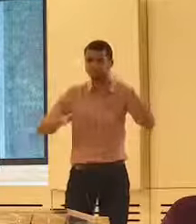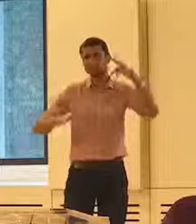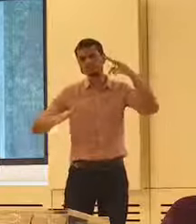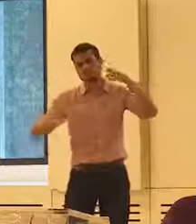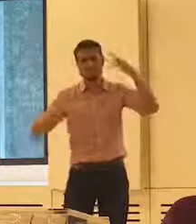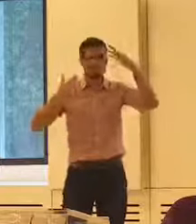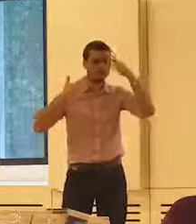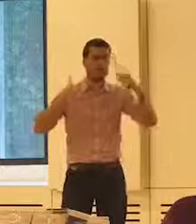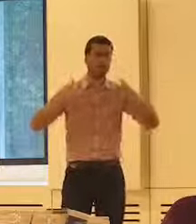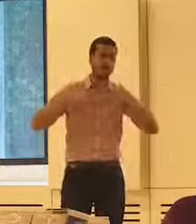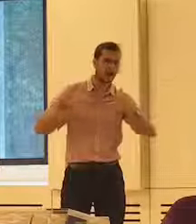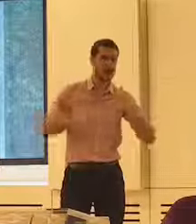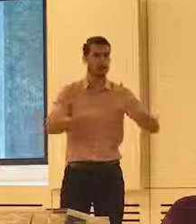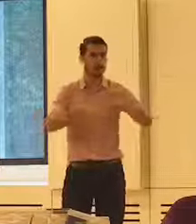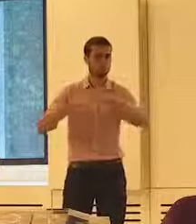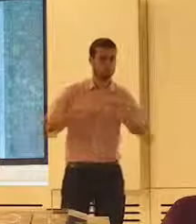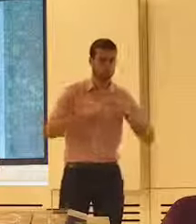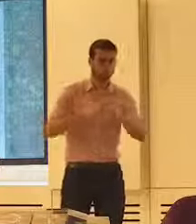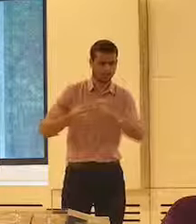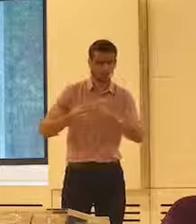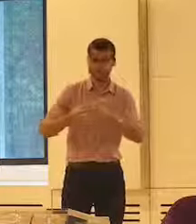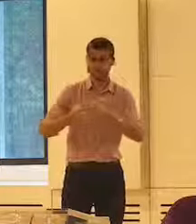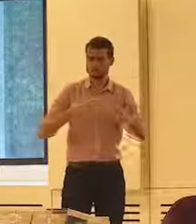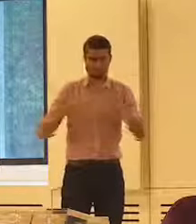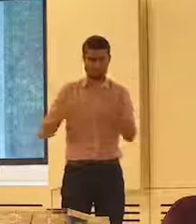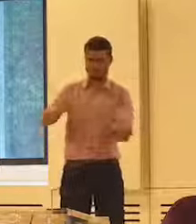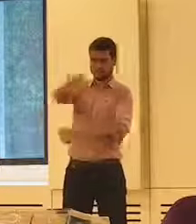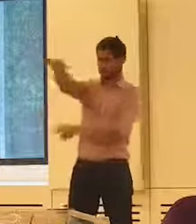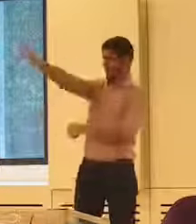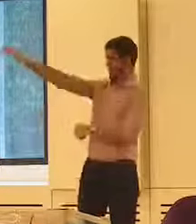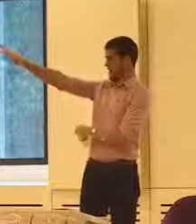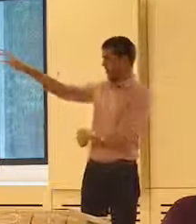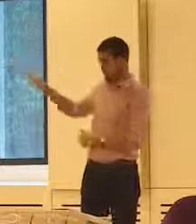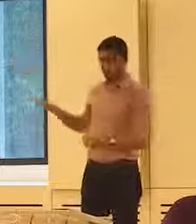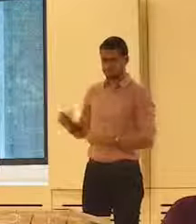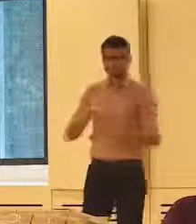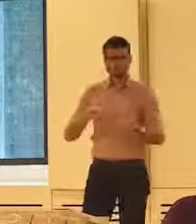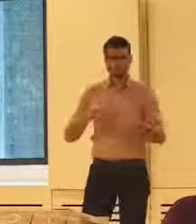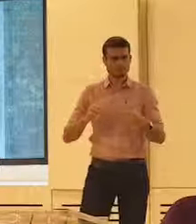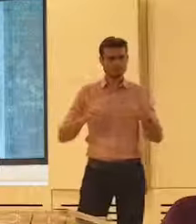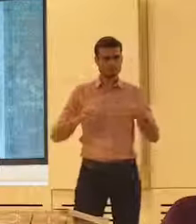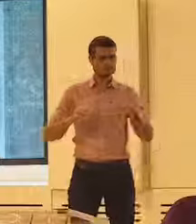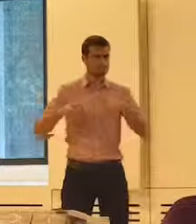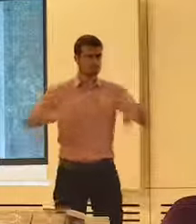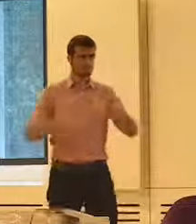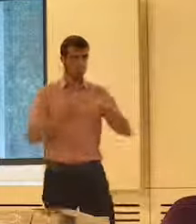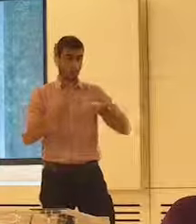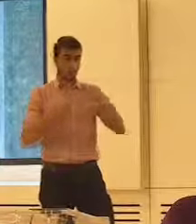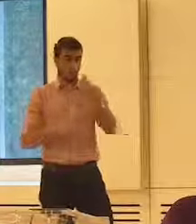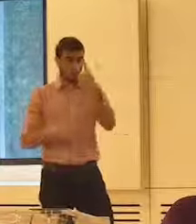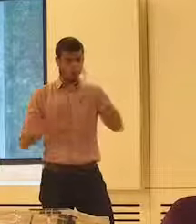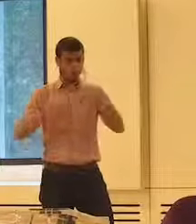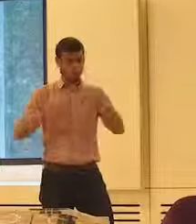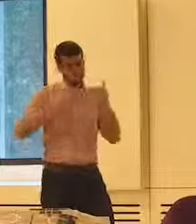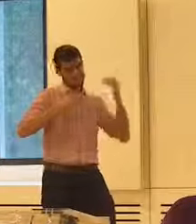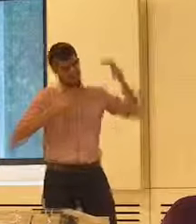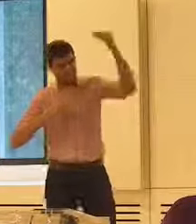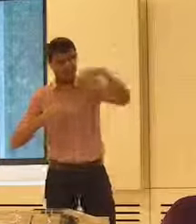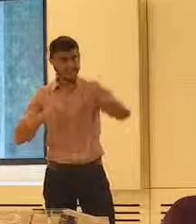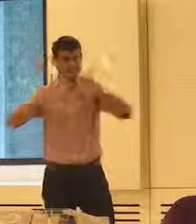BDHS, the British Deaf Mental Health Society, have services out there. In the UK, we're one